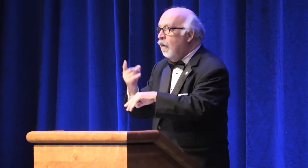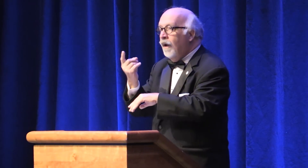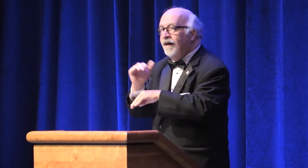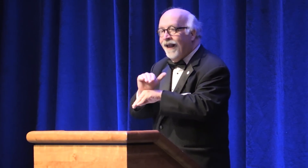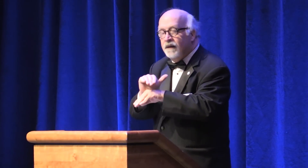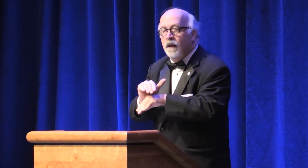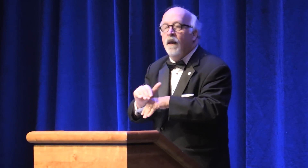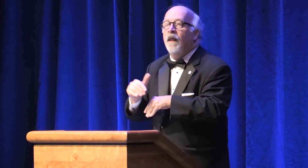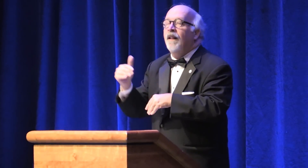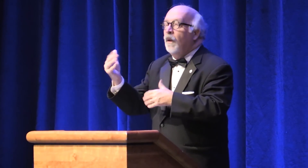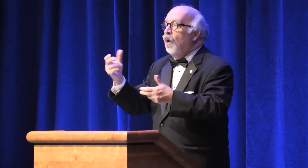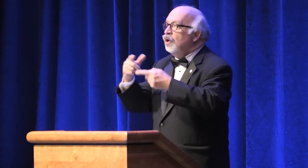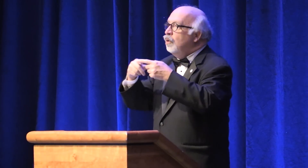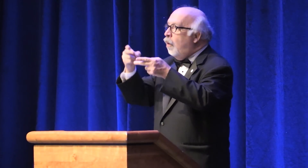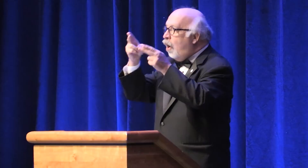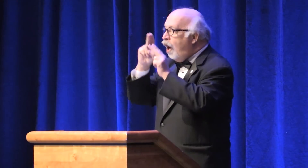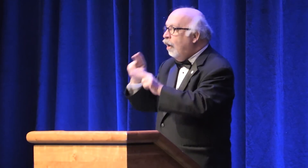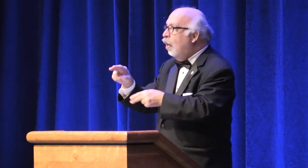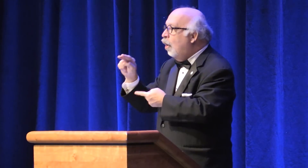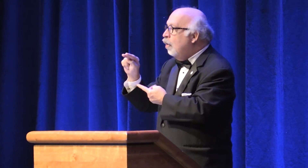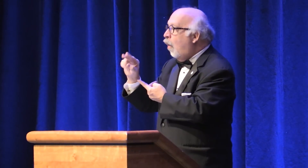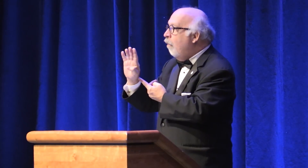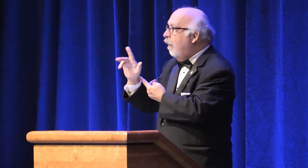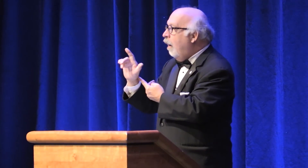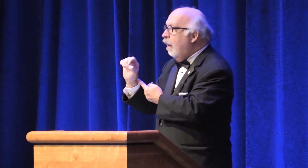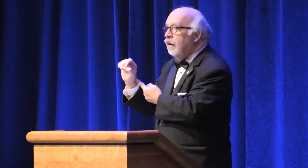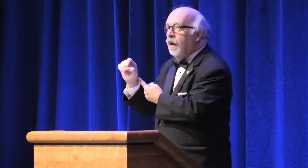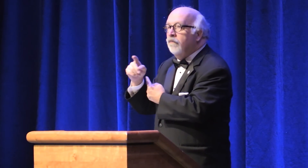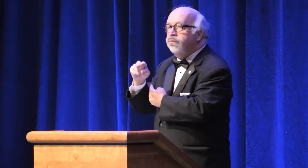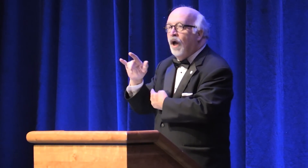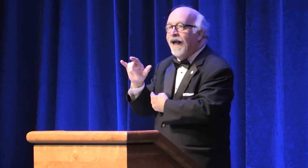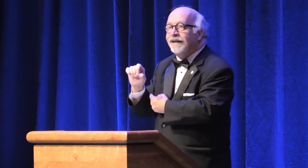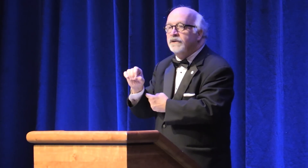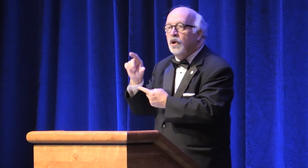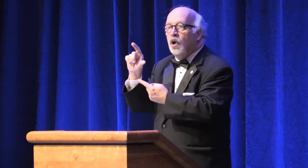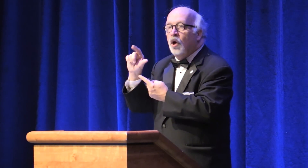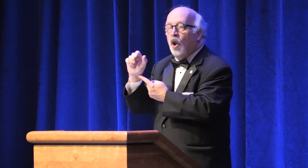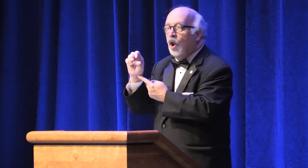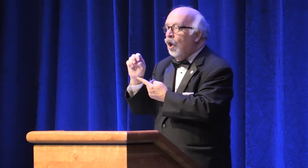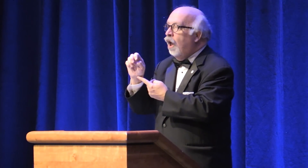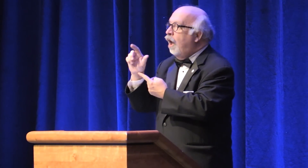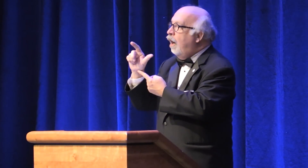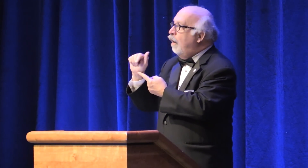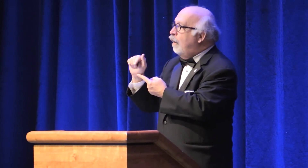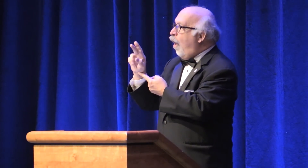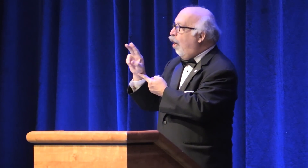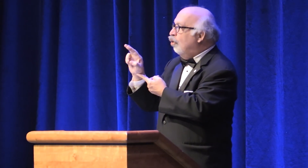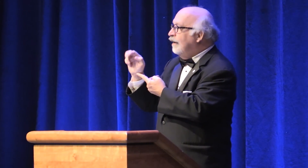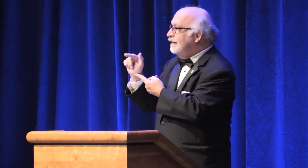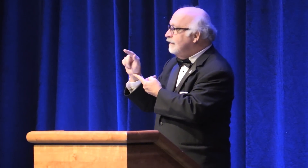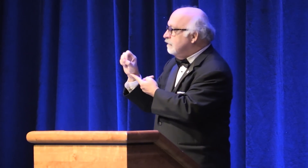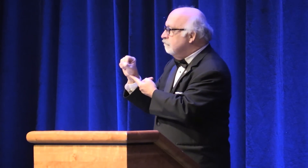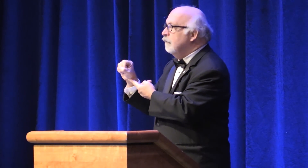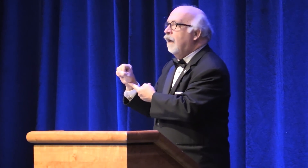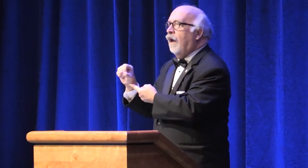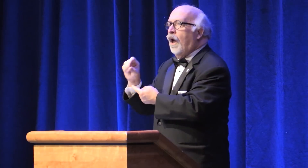House. There were 127 people in attendance, and they were there to honor the Nobel Laureate Prize